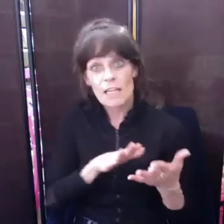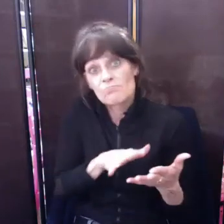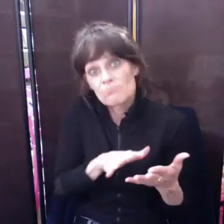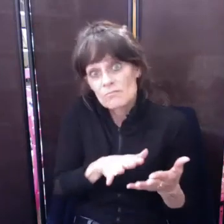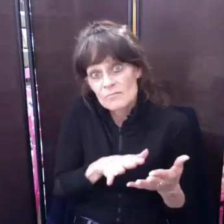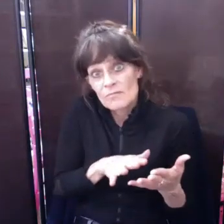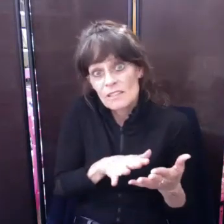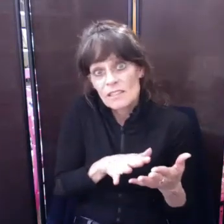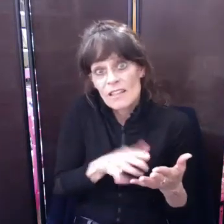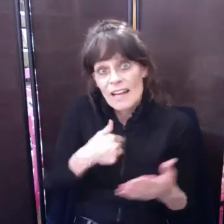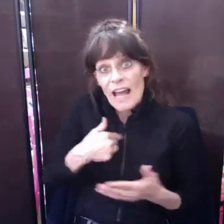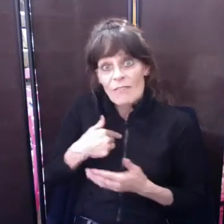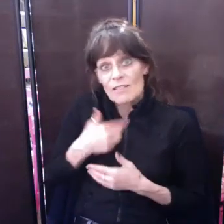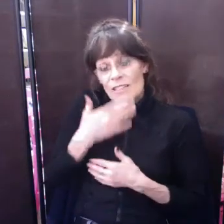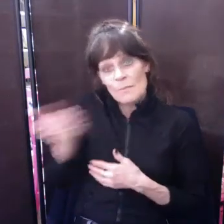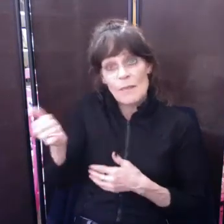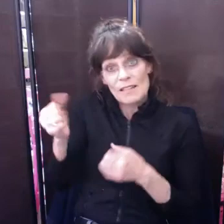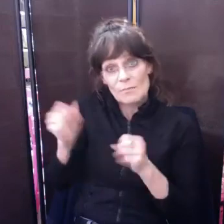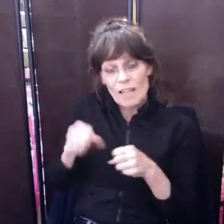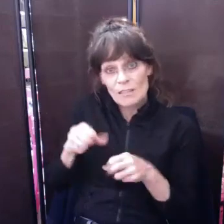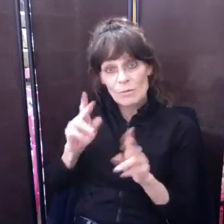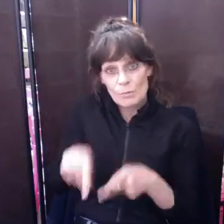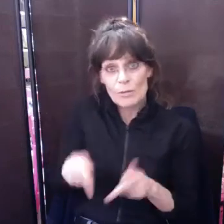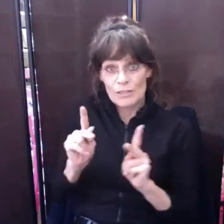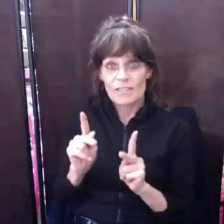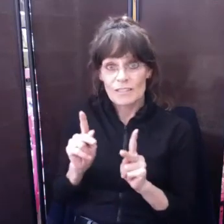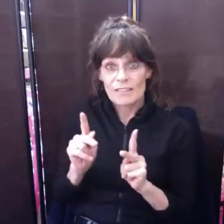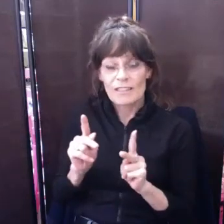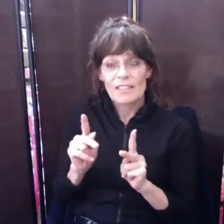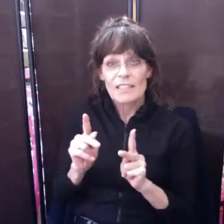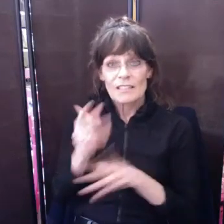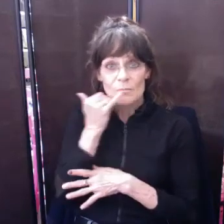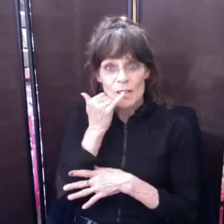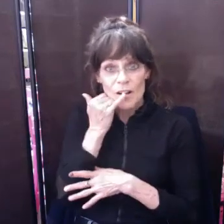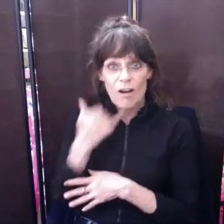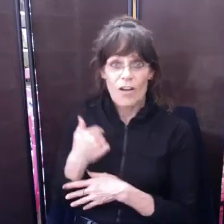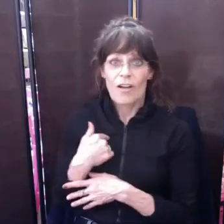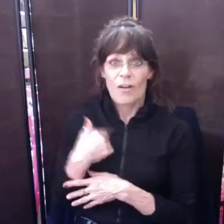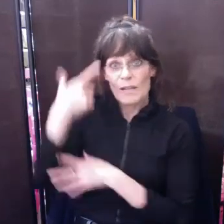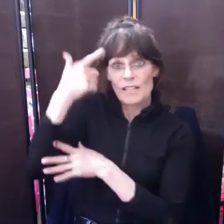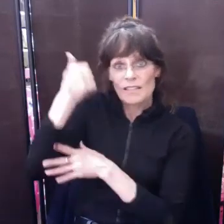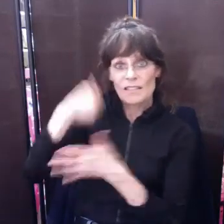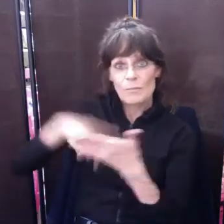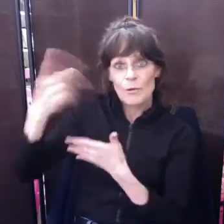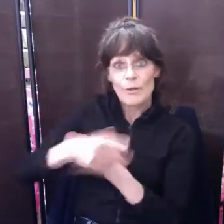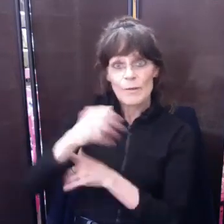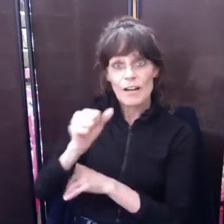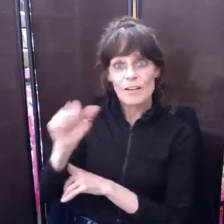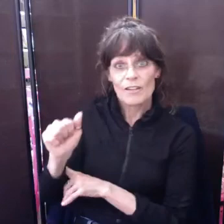I was the best possible person to be on the other end of that line because of the program of Alcoholics Anonymous and the person that AA